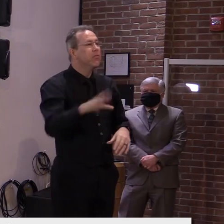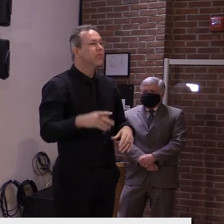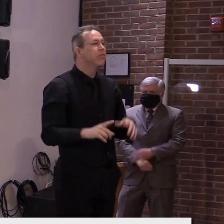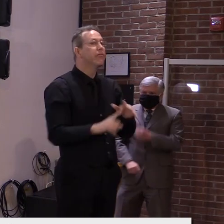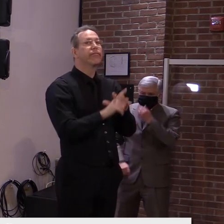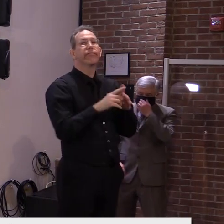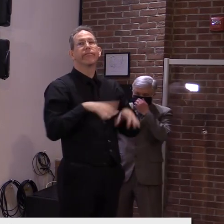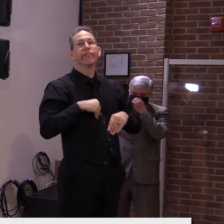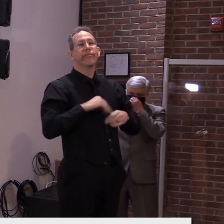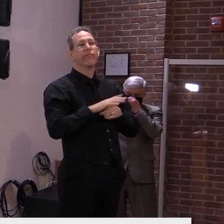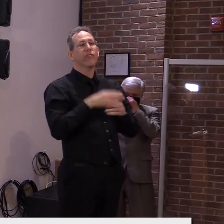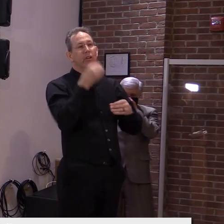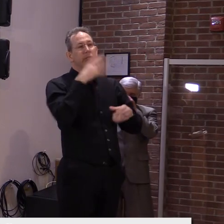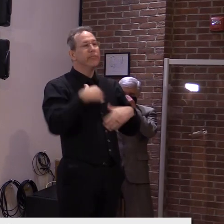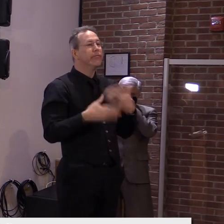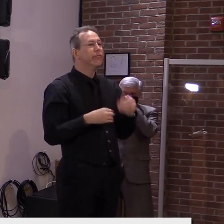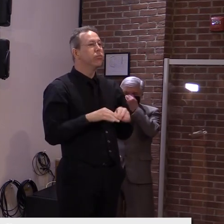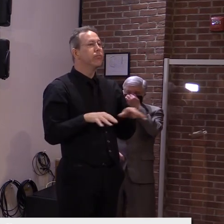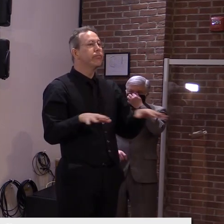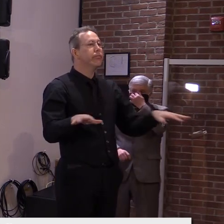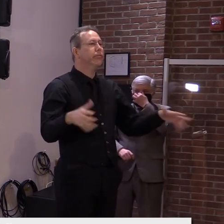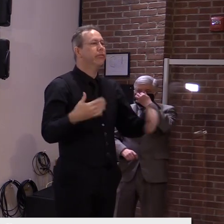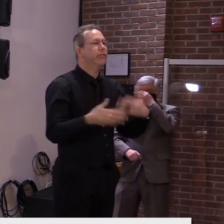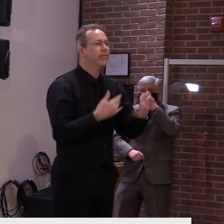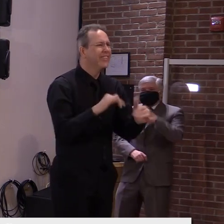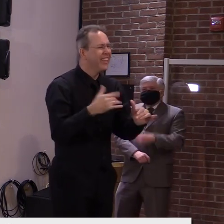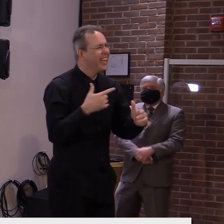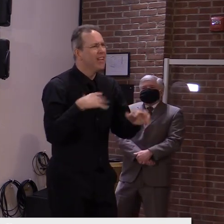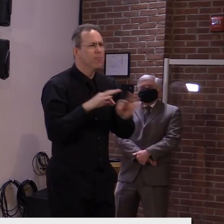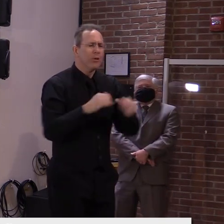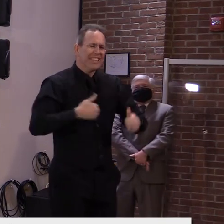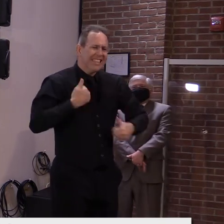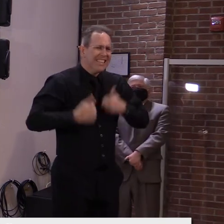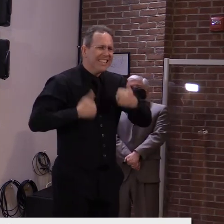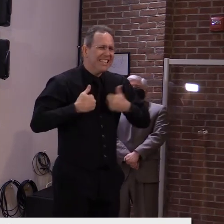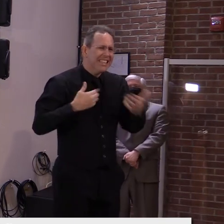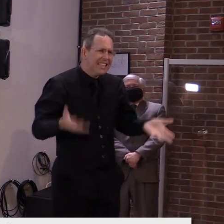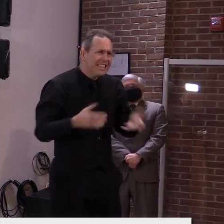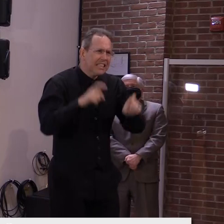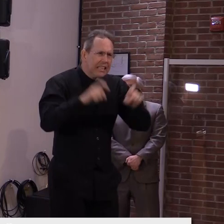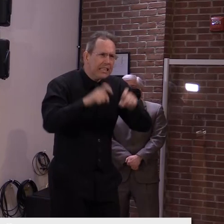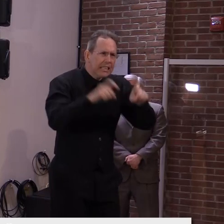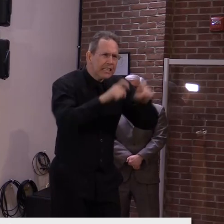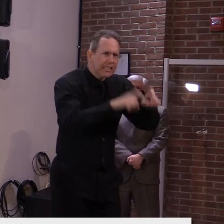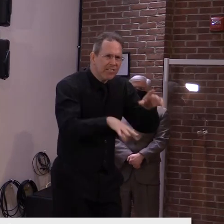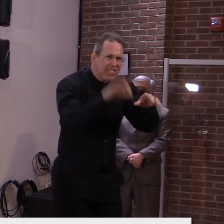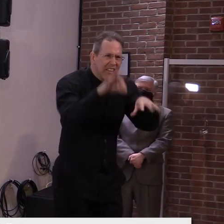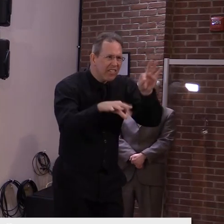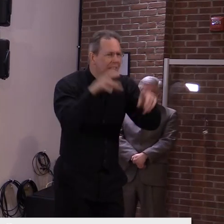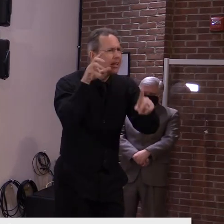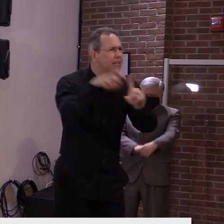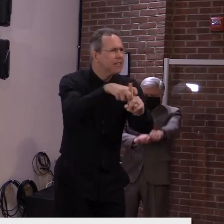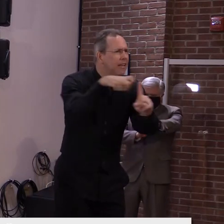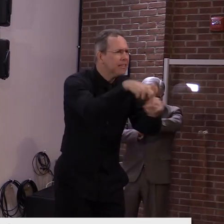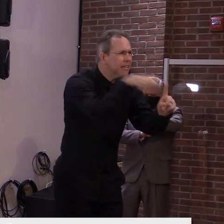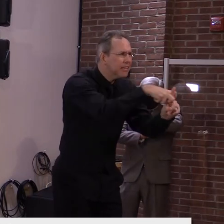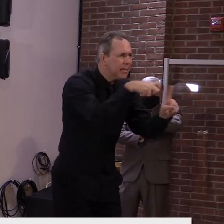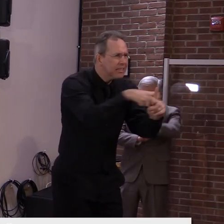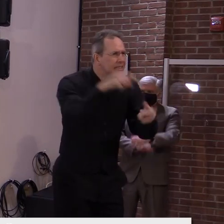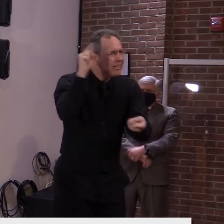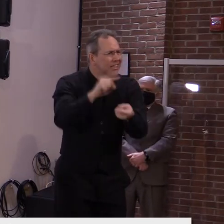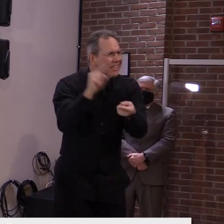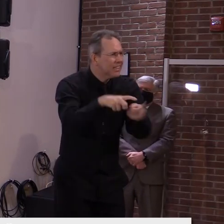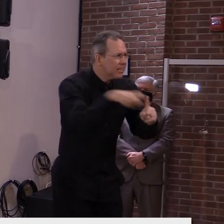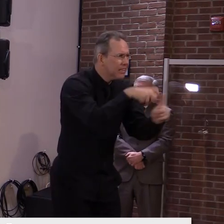robust testing policy. We've been doing it in our schools for quite some time. We've been doing it in